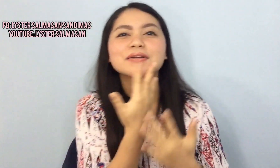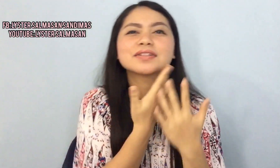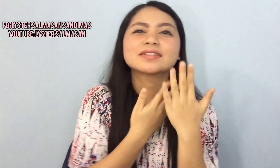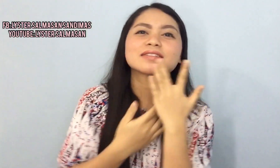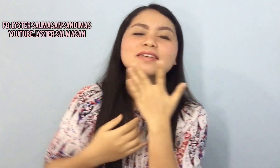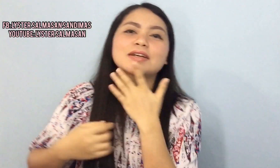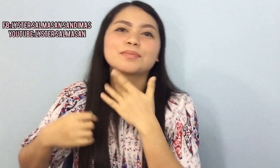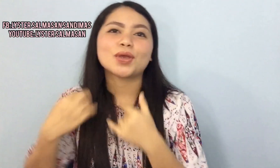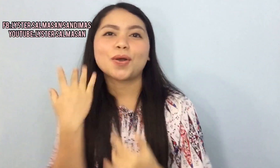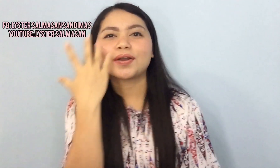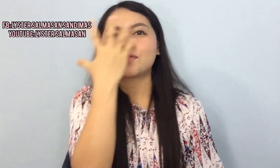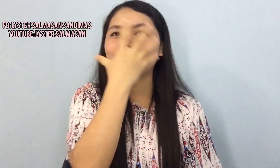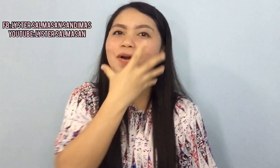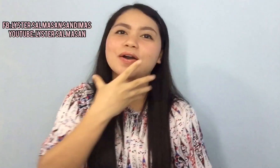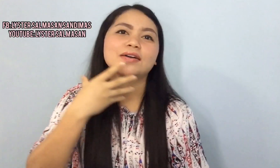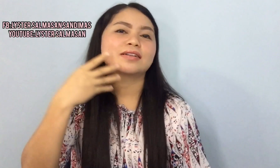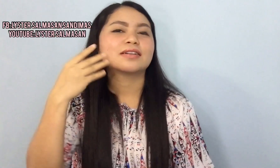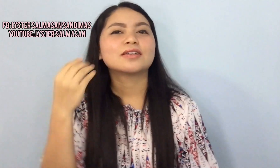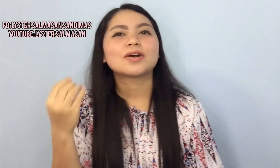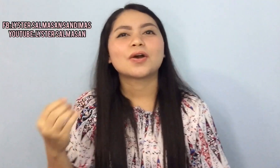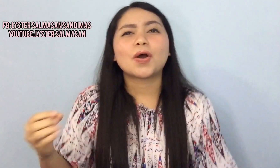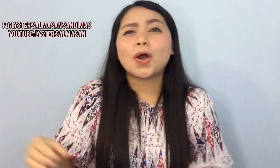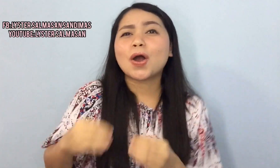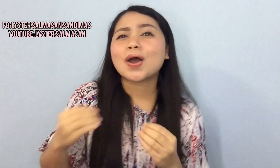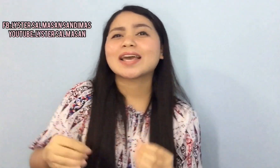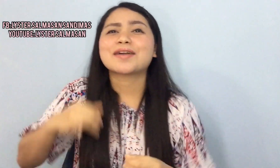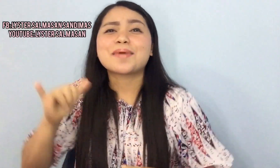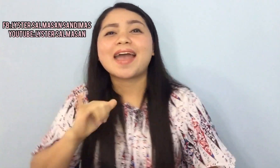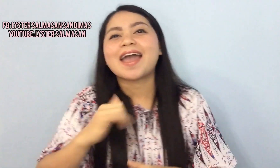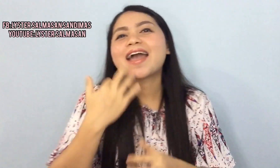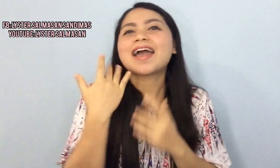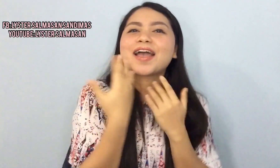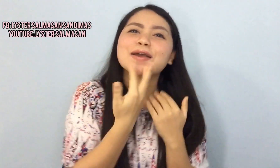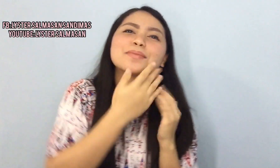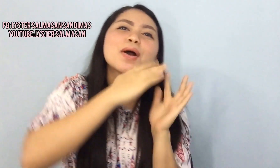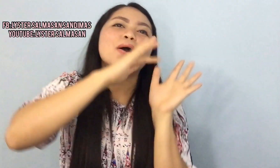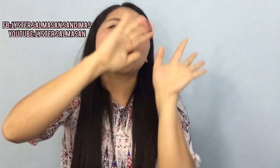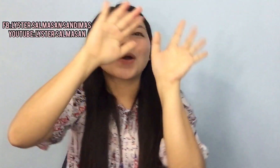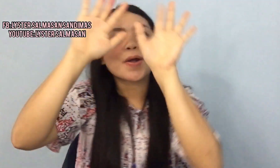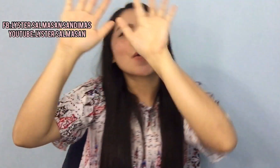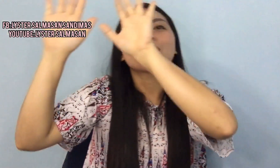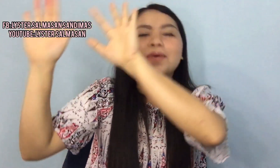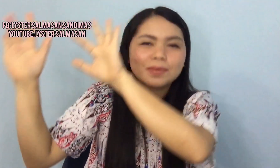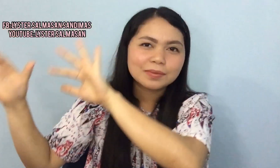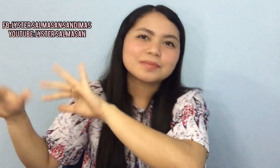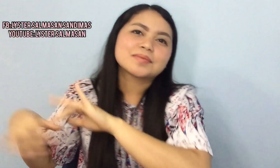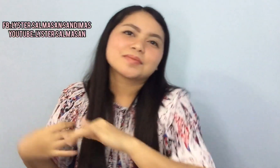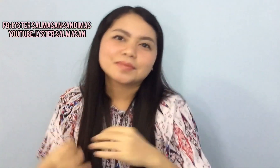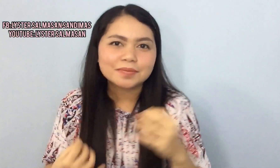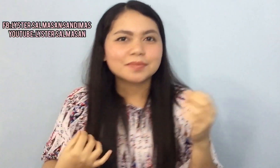colors. Are beautiful, oh, like a rainbow.